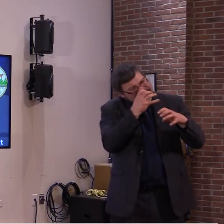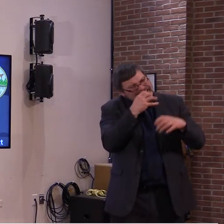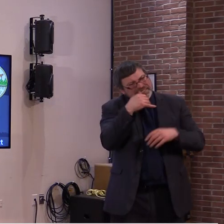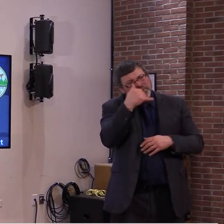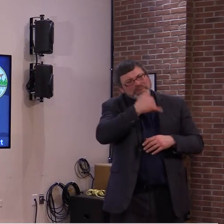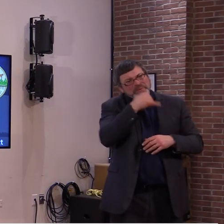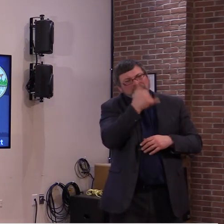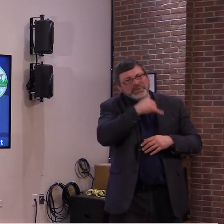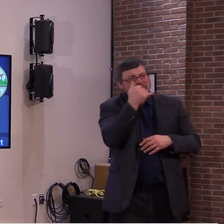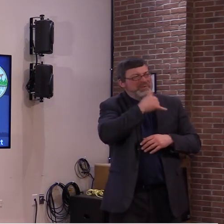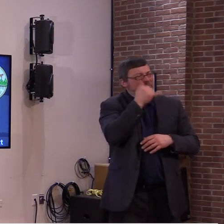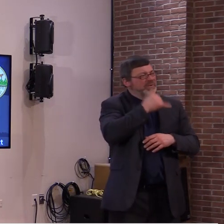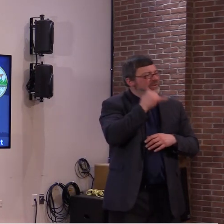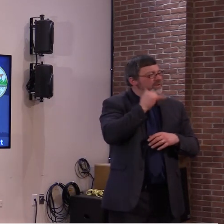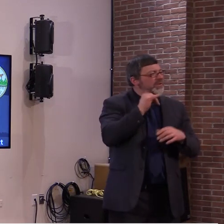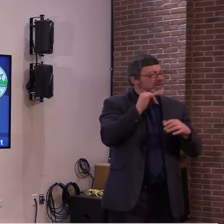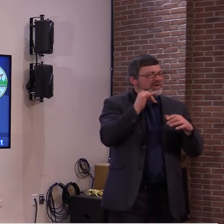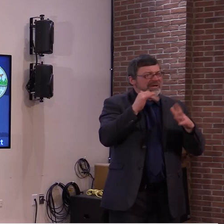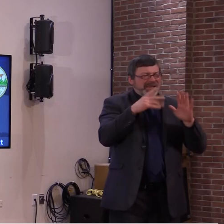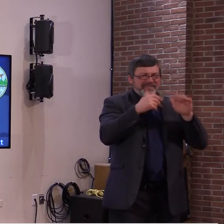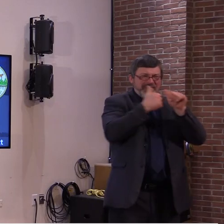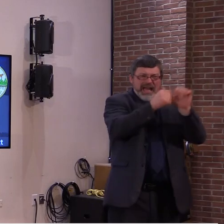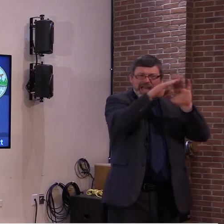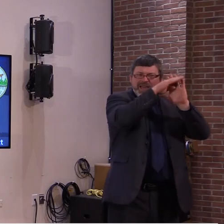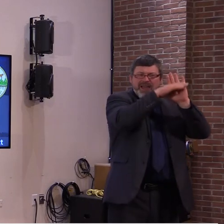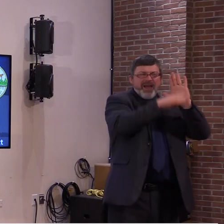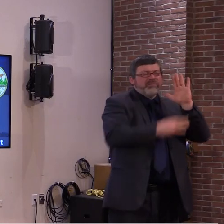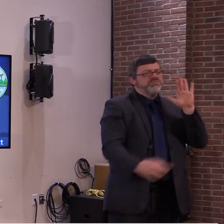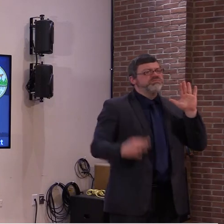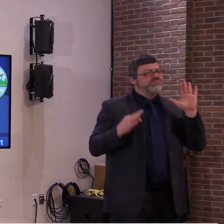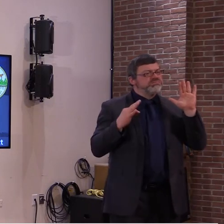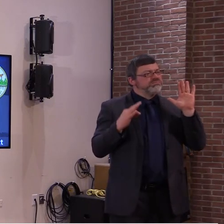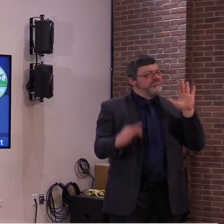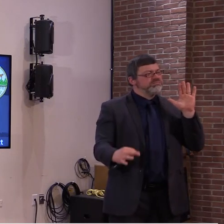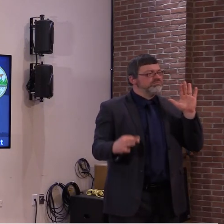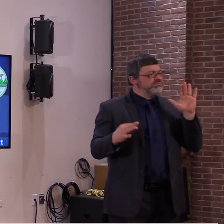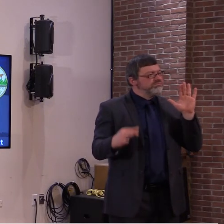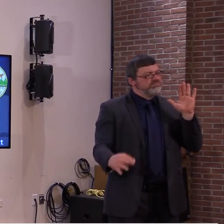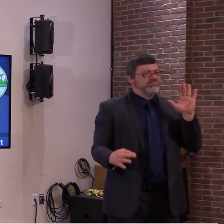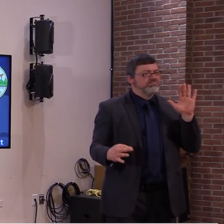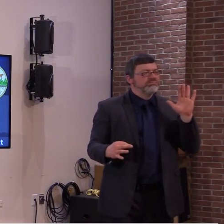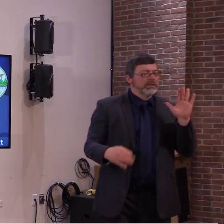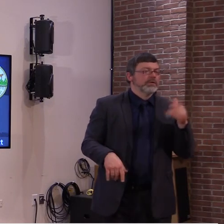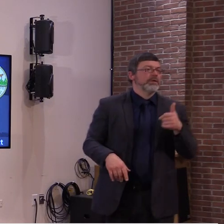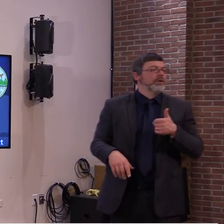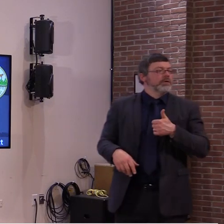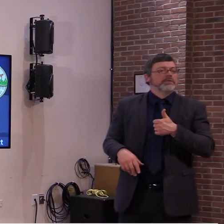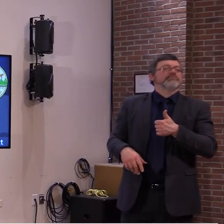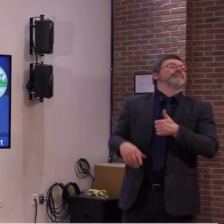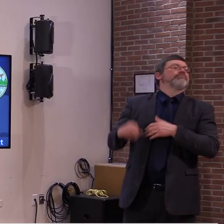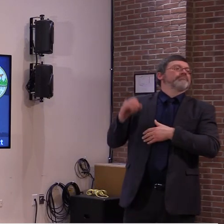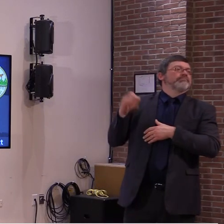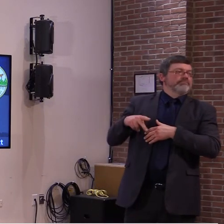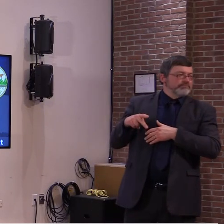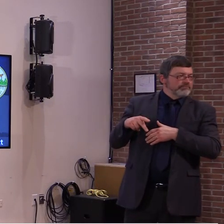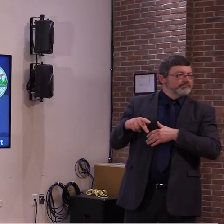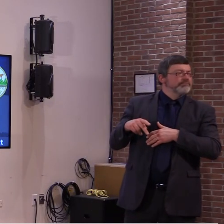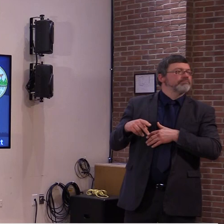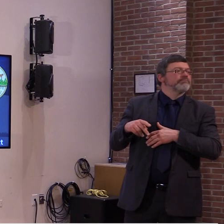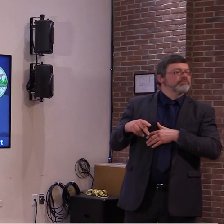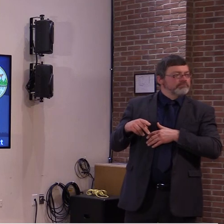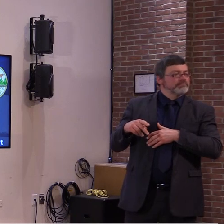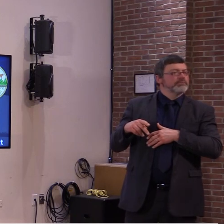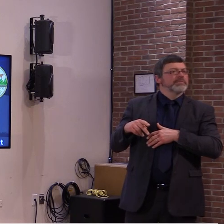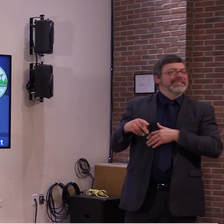Okay. Well, then, do you have any particular explanation as to how Killington, Dover, and Burke all